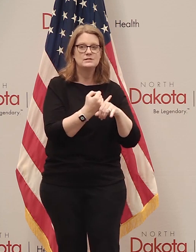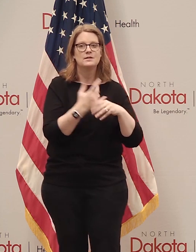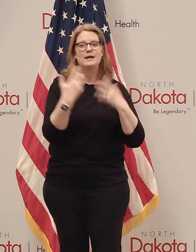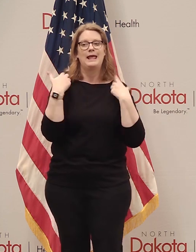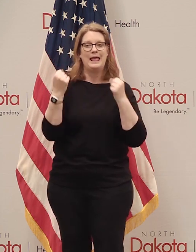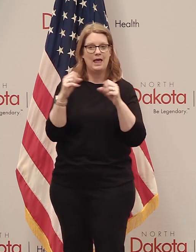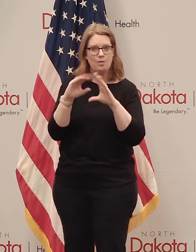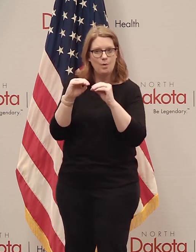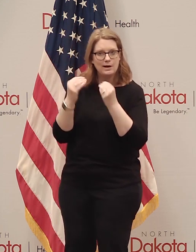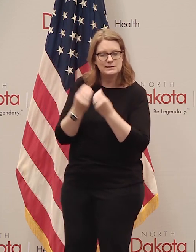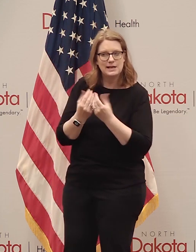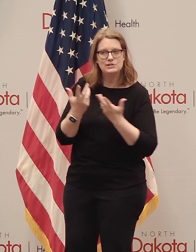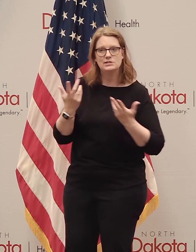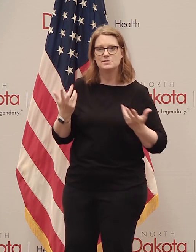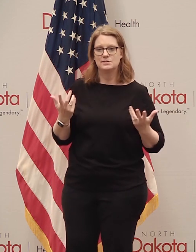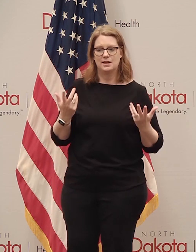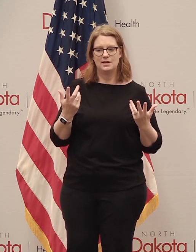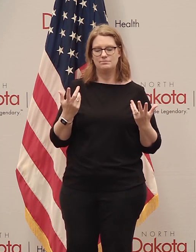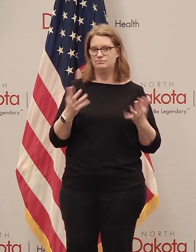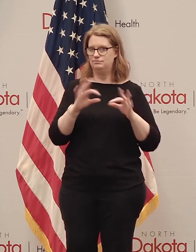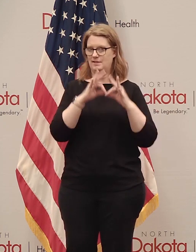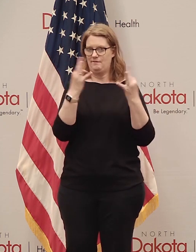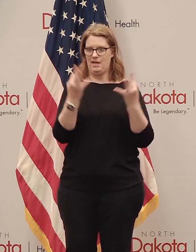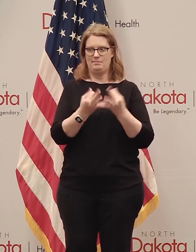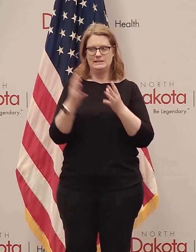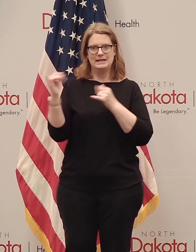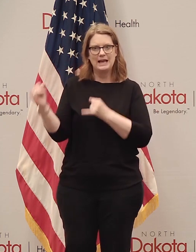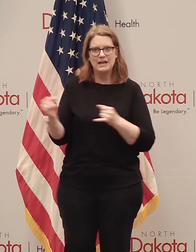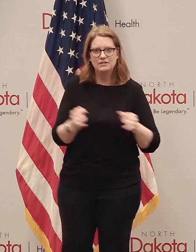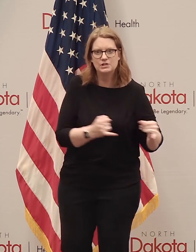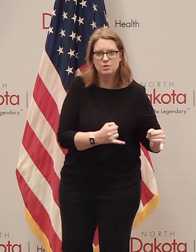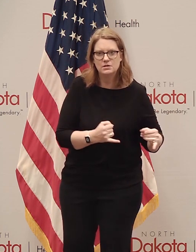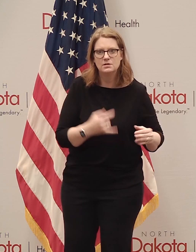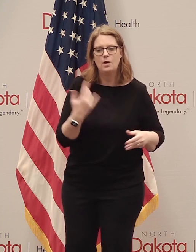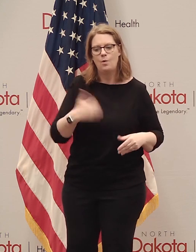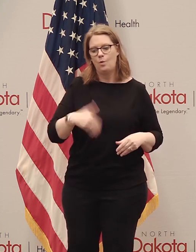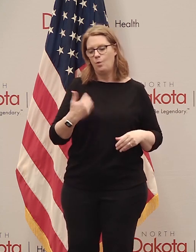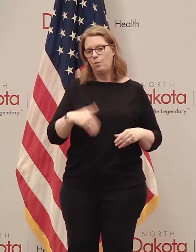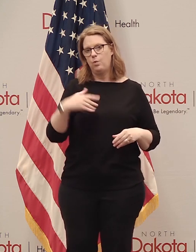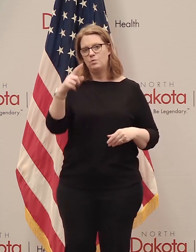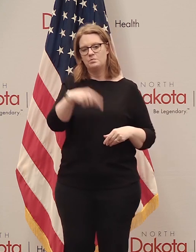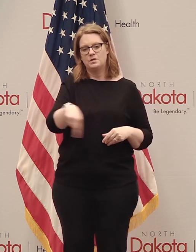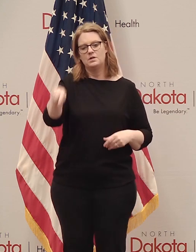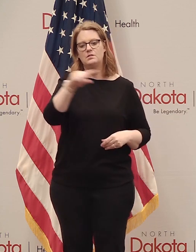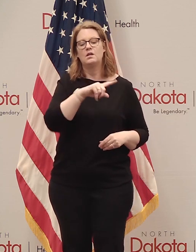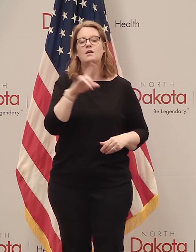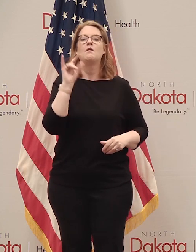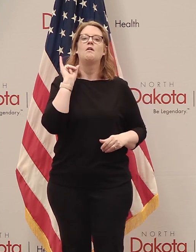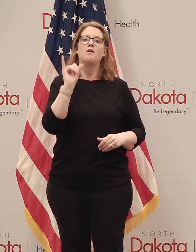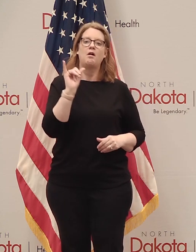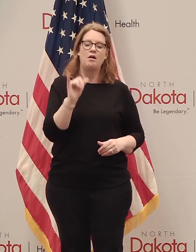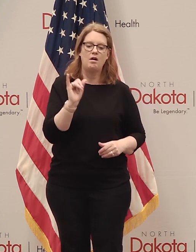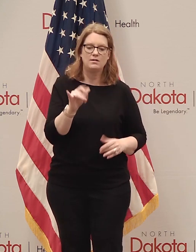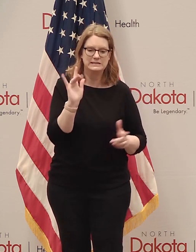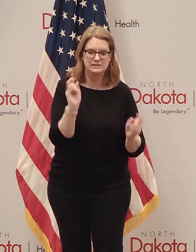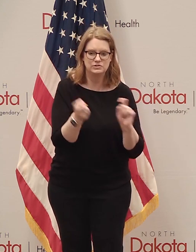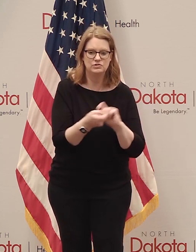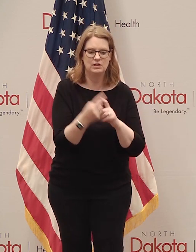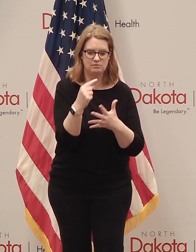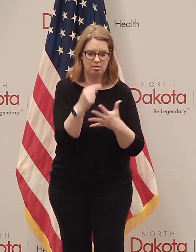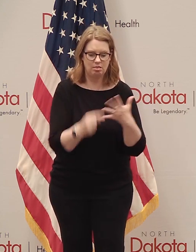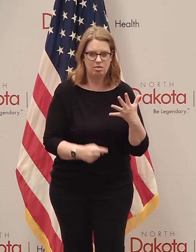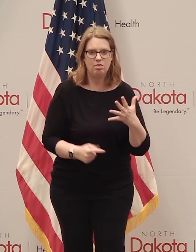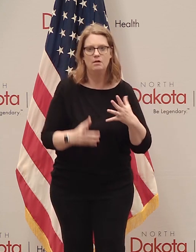health organizations and just families and individuals that have done a great job in adopting their lives during these uncertain